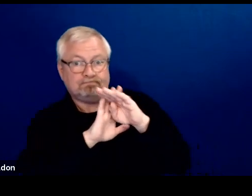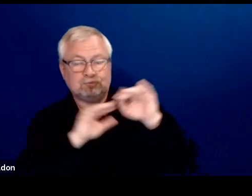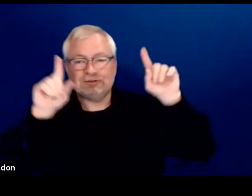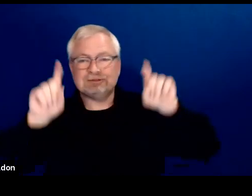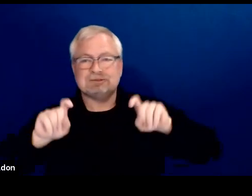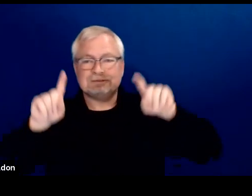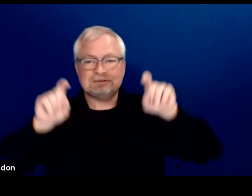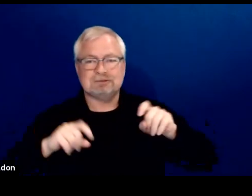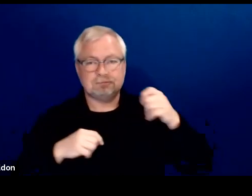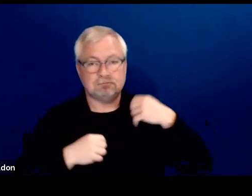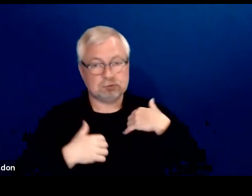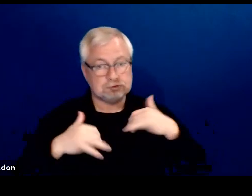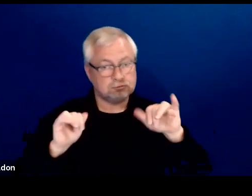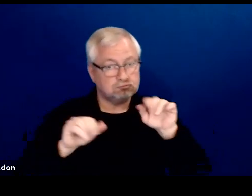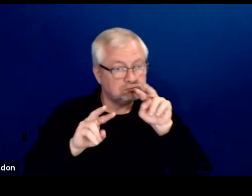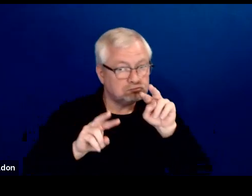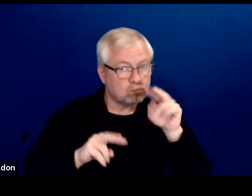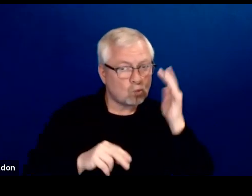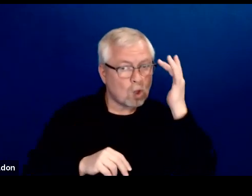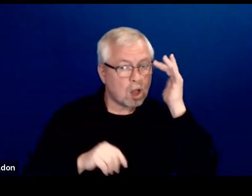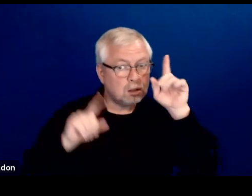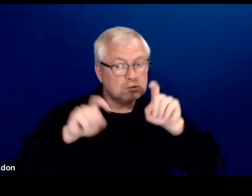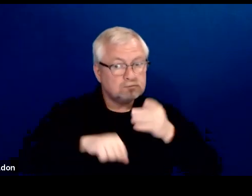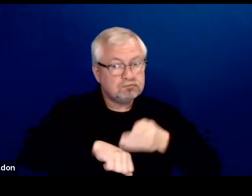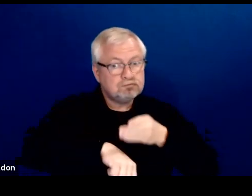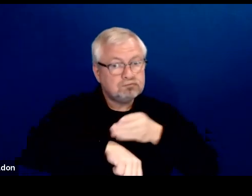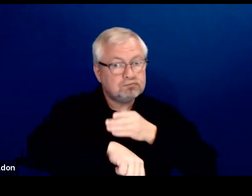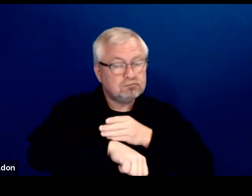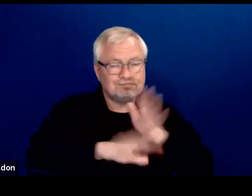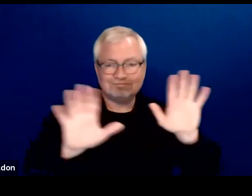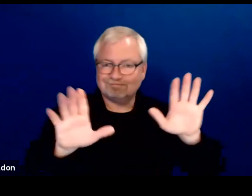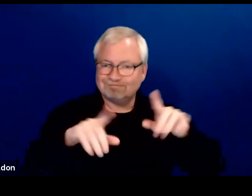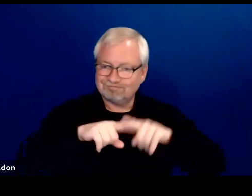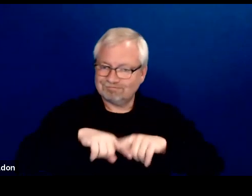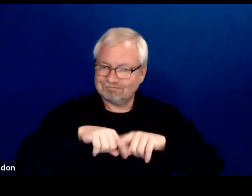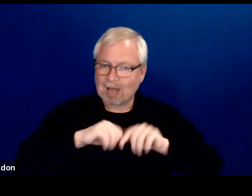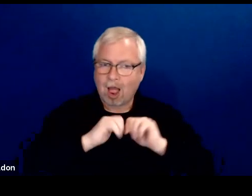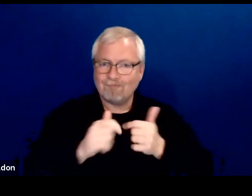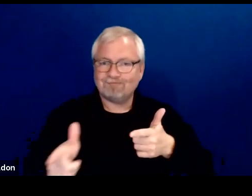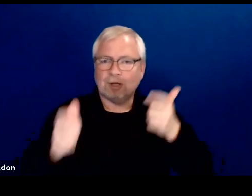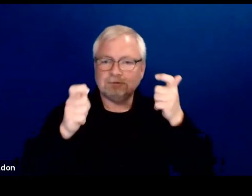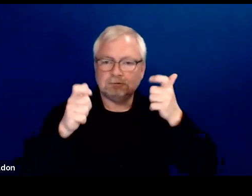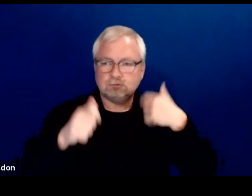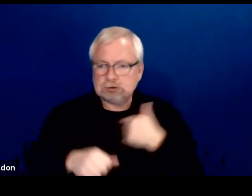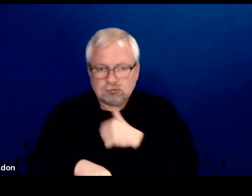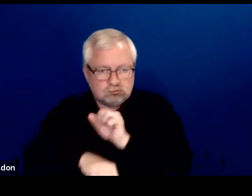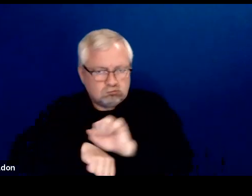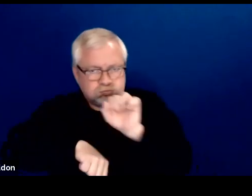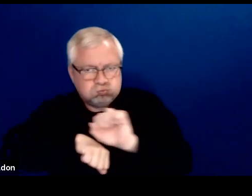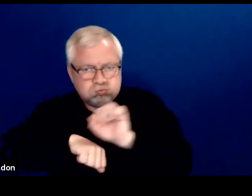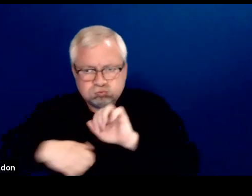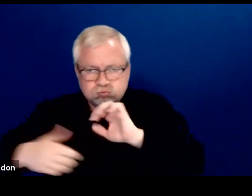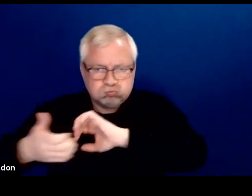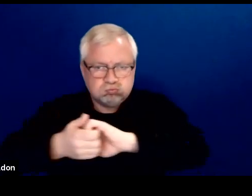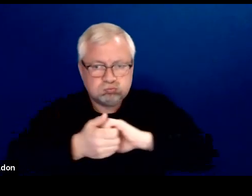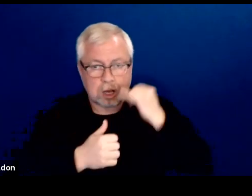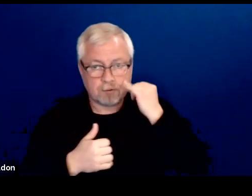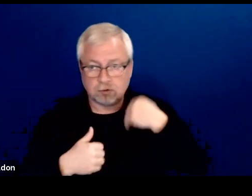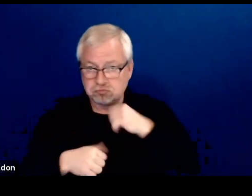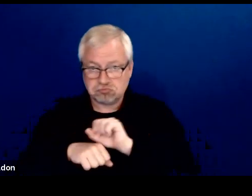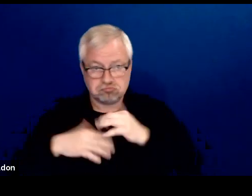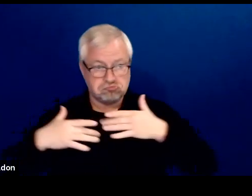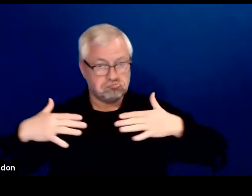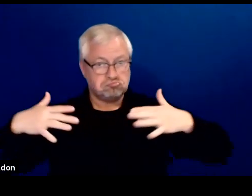getting better, but it's going to be dependent on how quickly we ramp this up. If we're able to do that, we can, in a